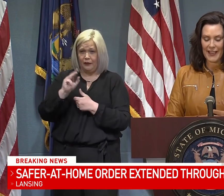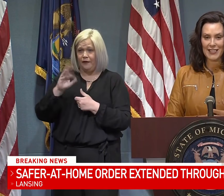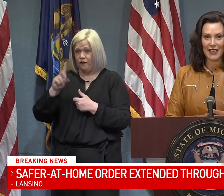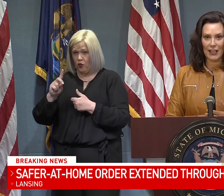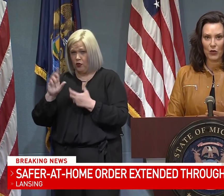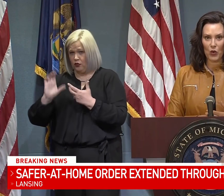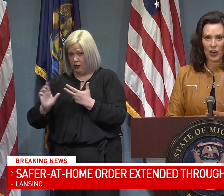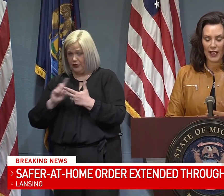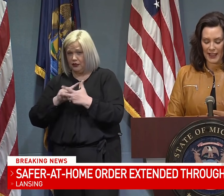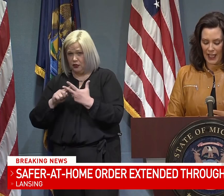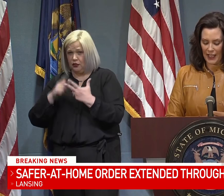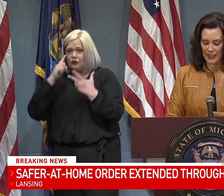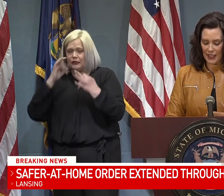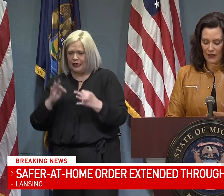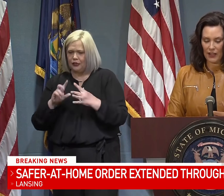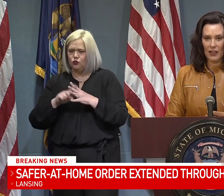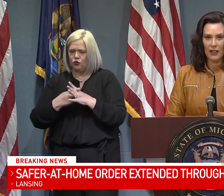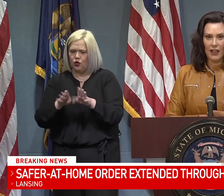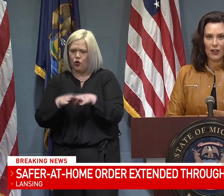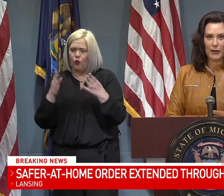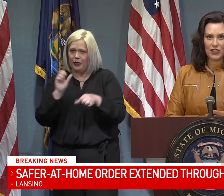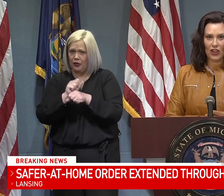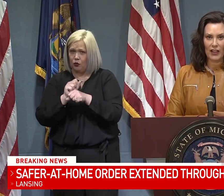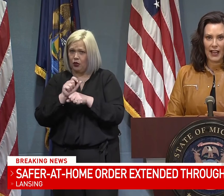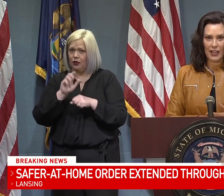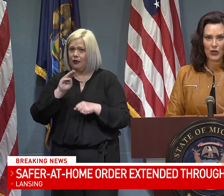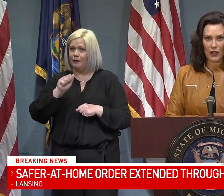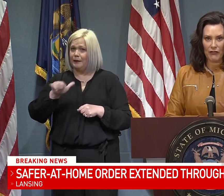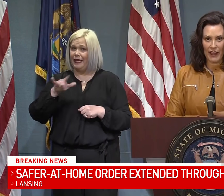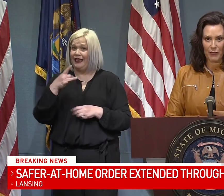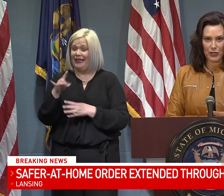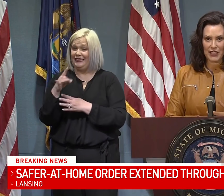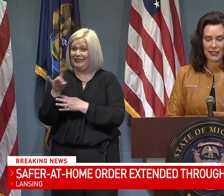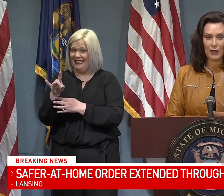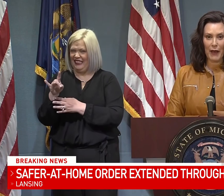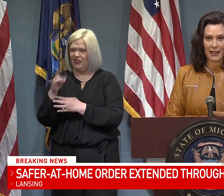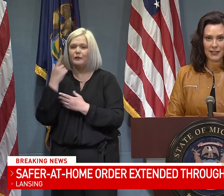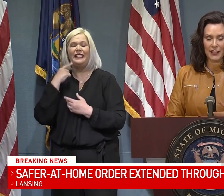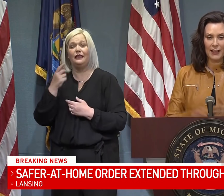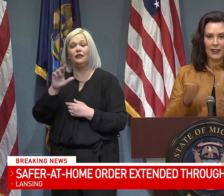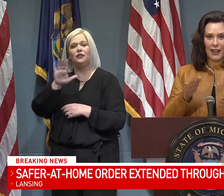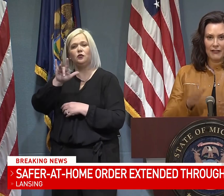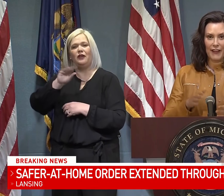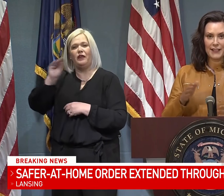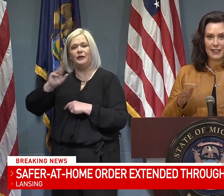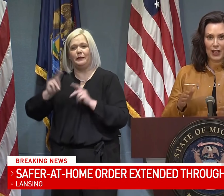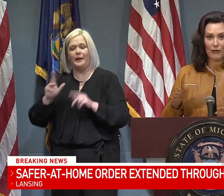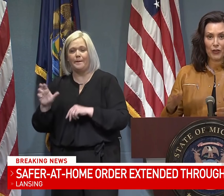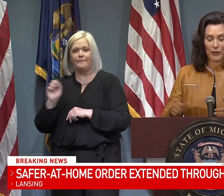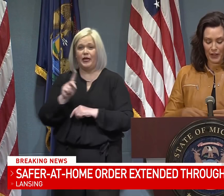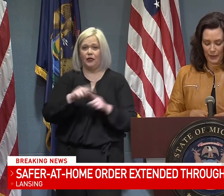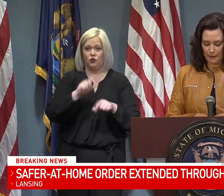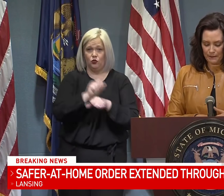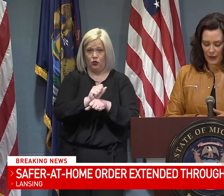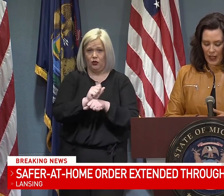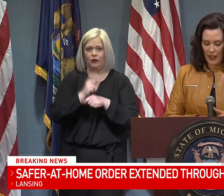begin phasing in work on the 18th, and they'll be starting at 25% capacity and phasing up